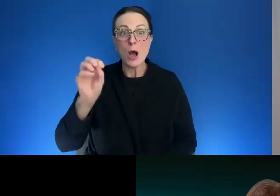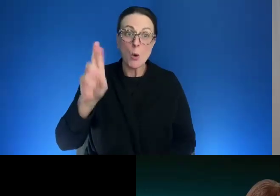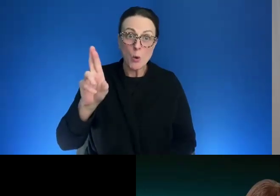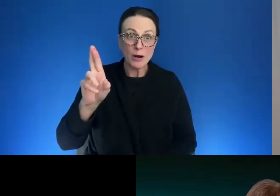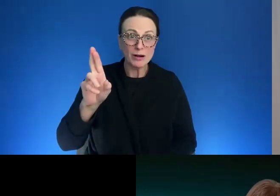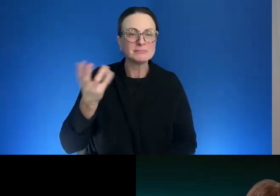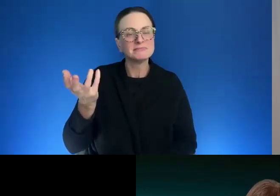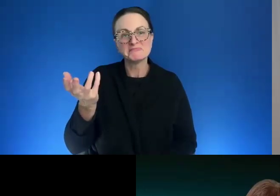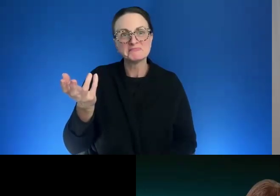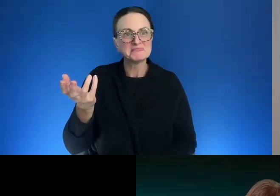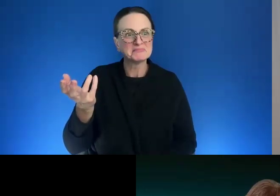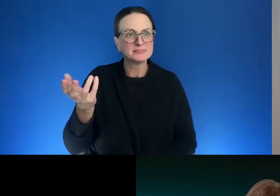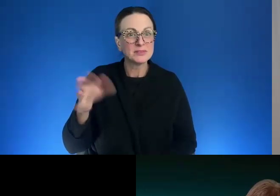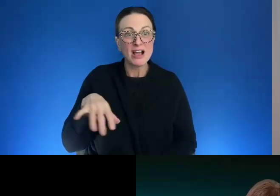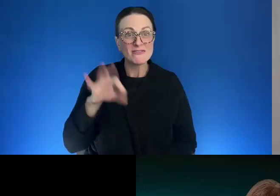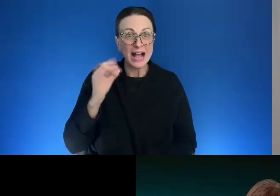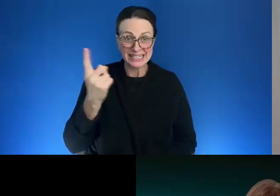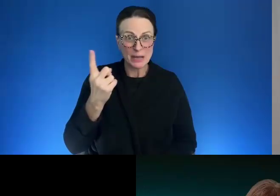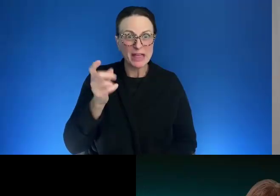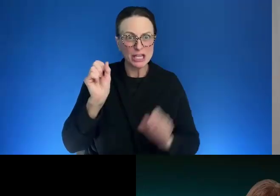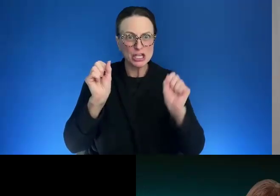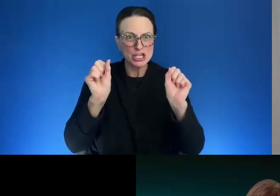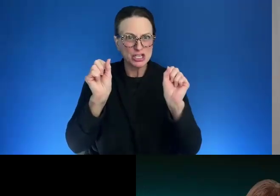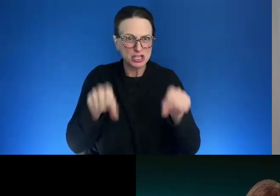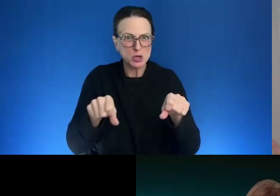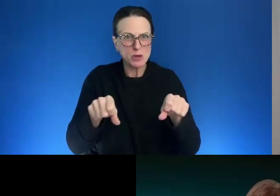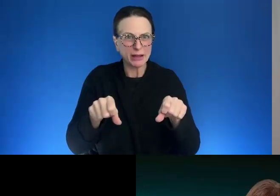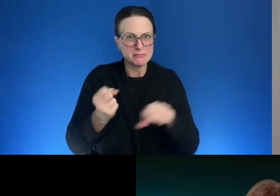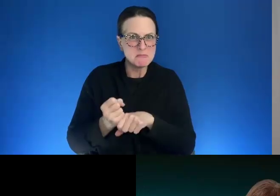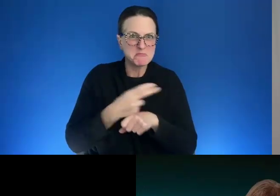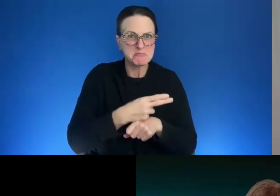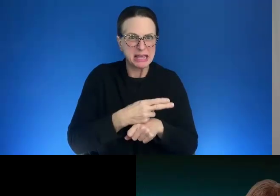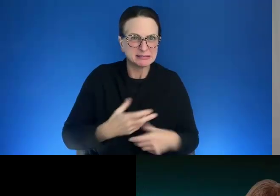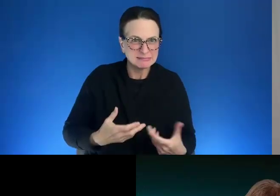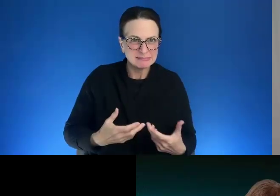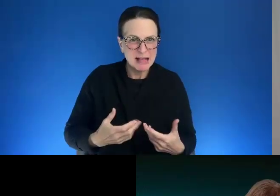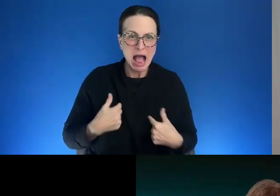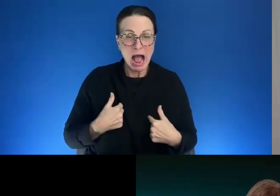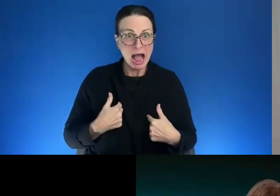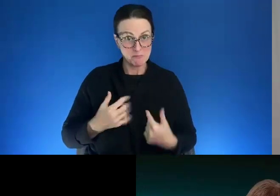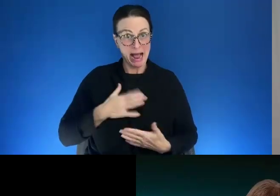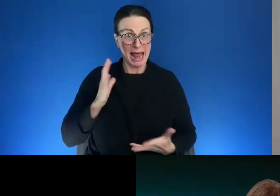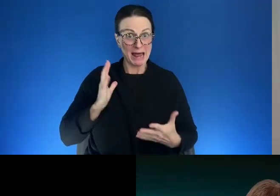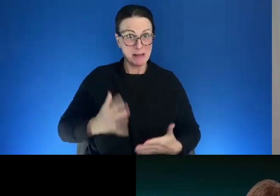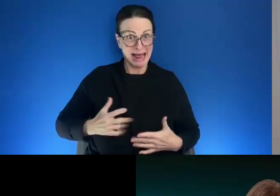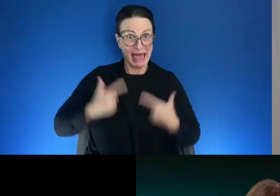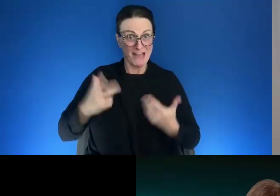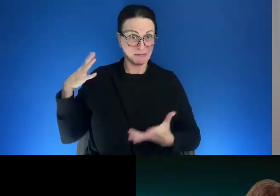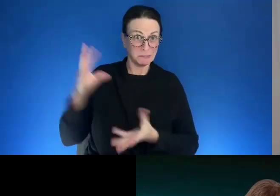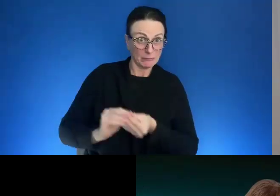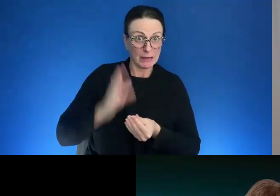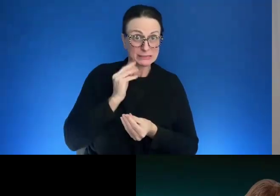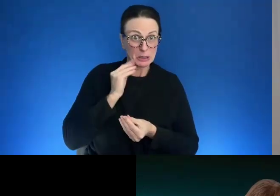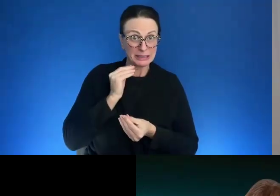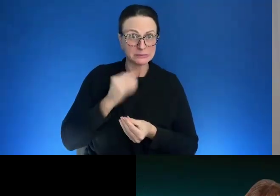finding a need and realizing that you can meet it. Like everything in my life allowed me to come in and step into my role.